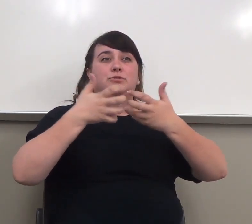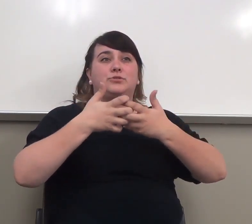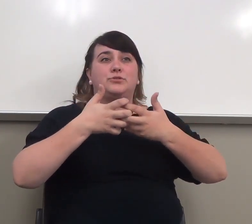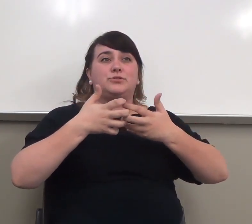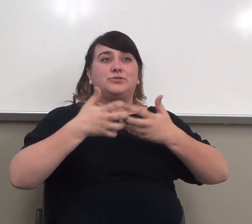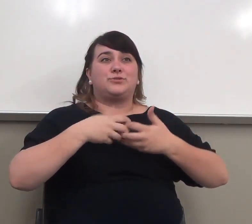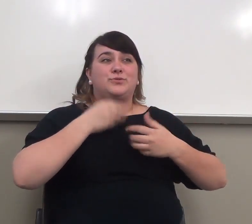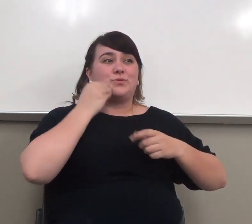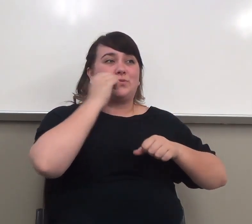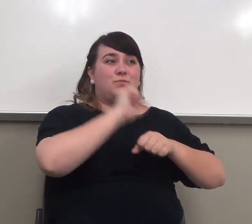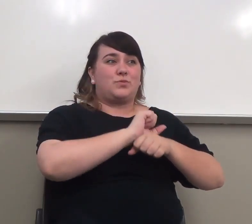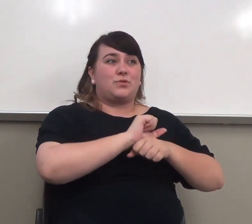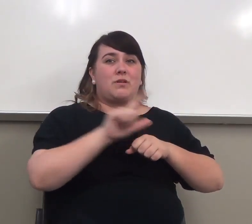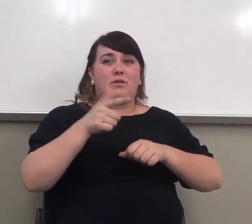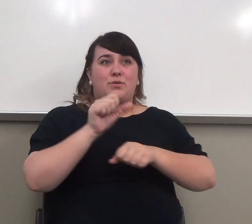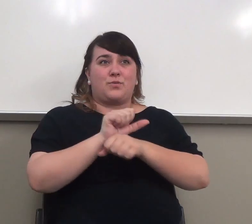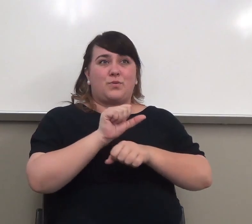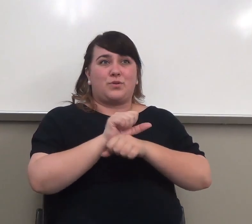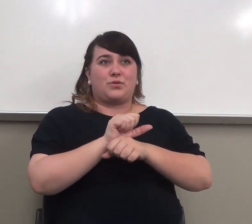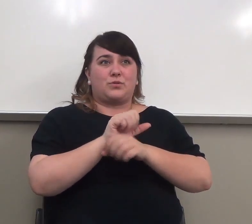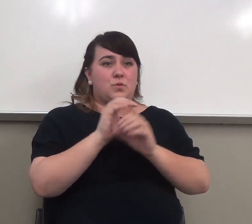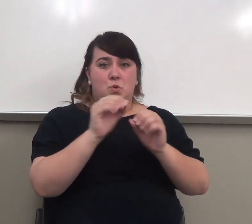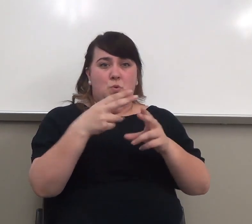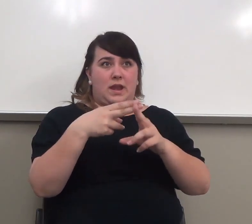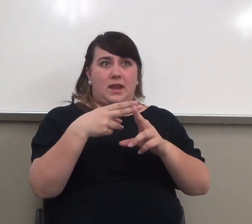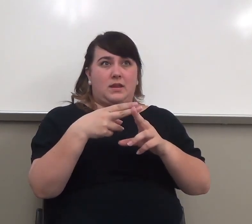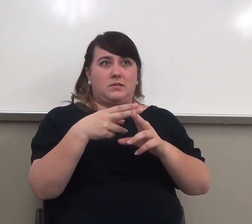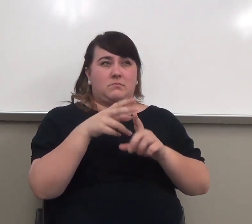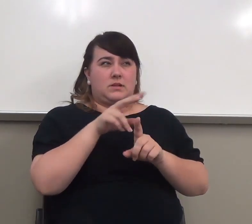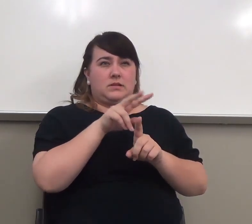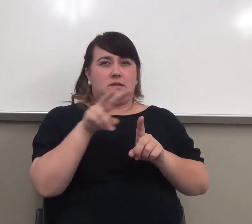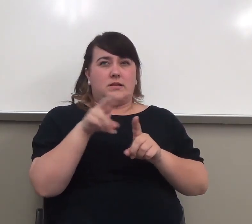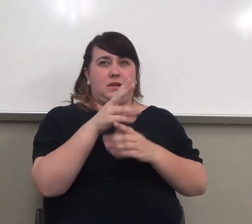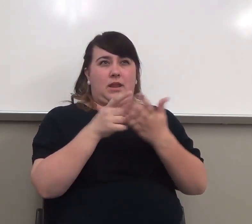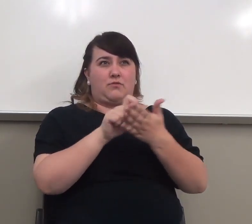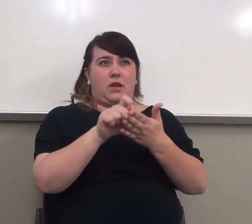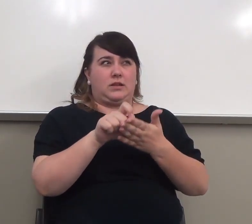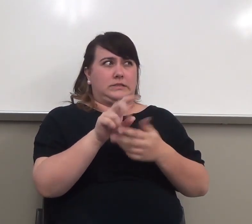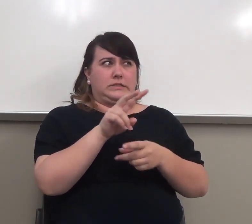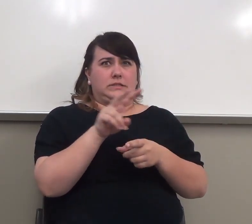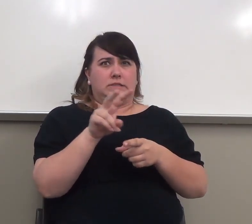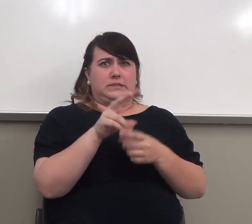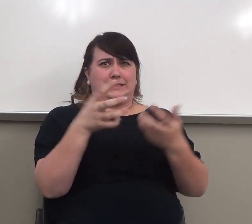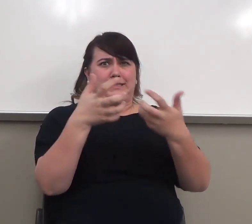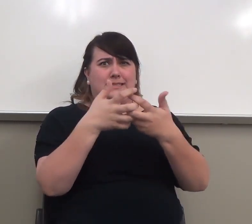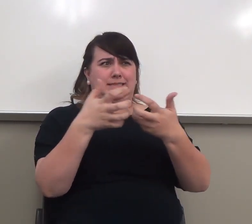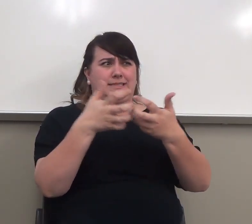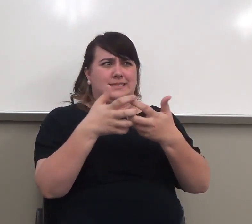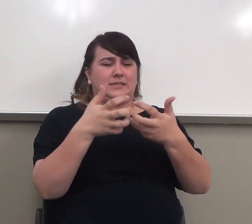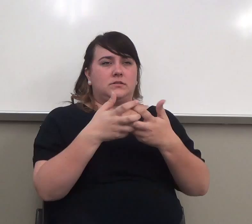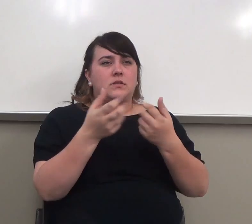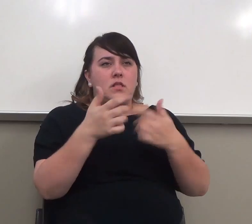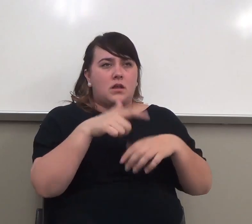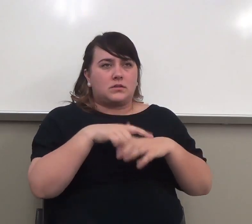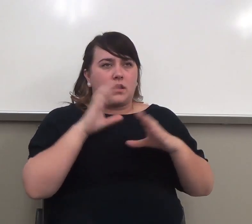that last semester I was spending an unbelievable amount of time trying